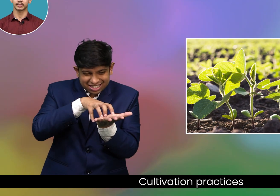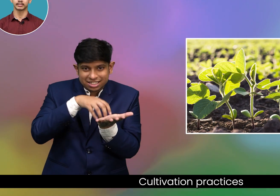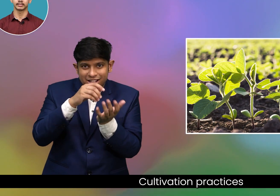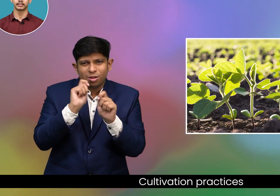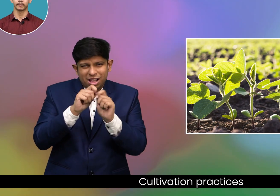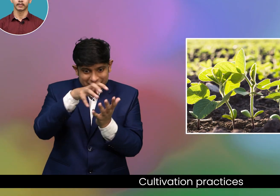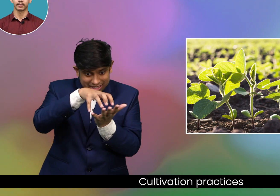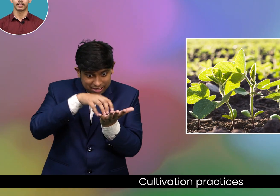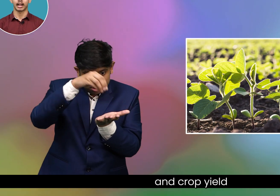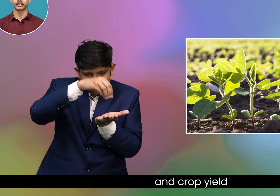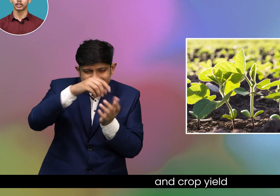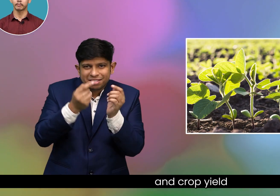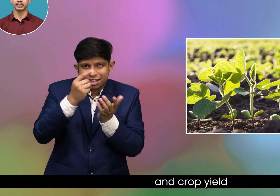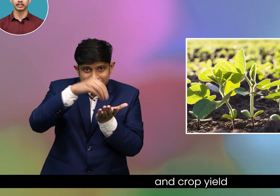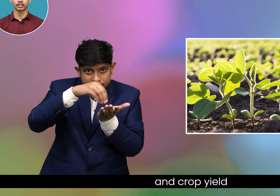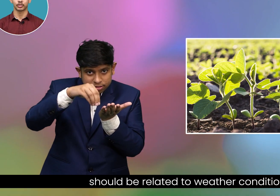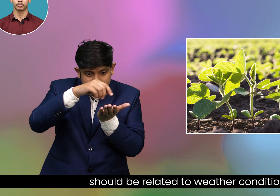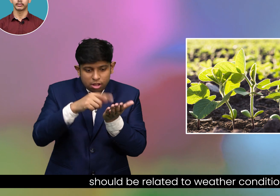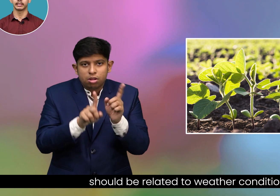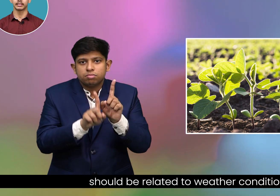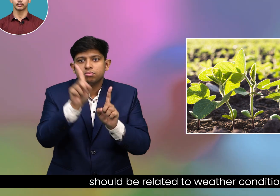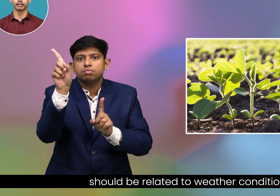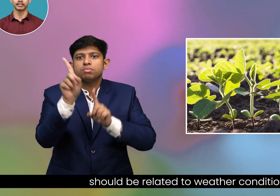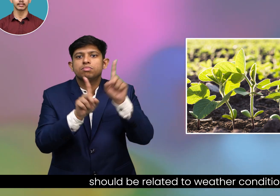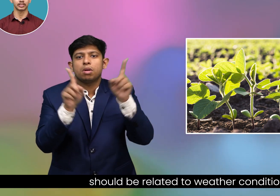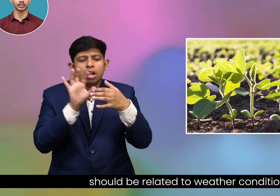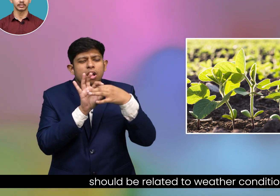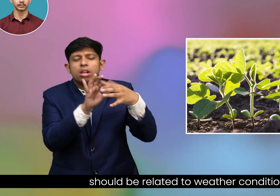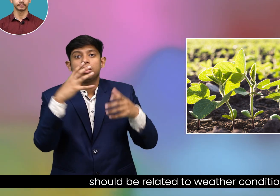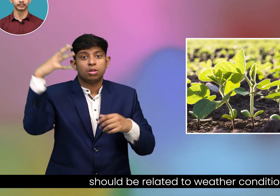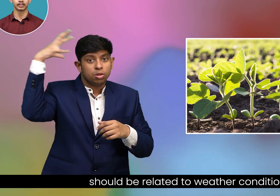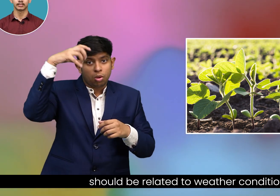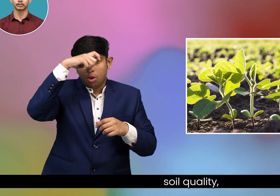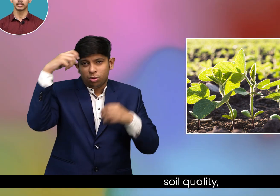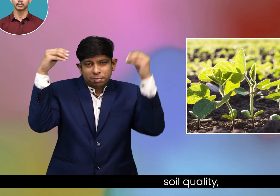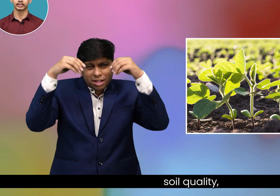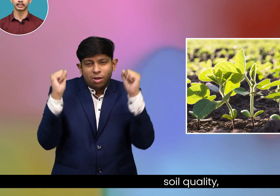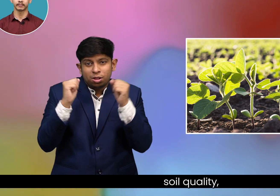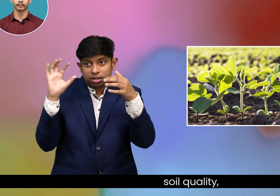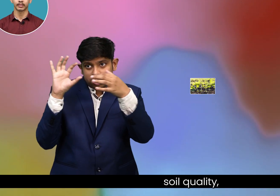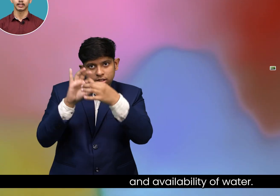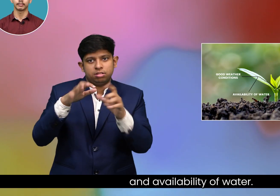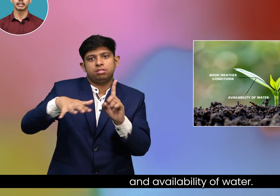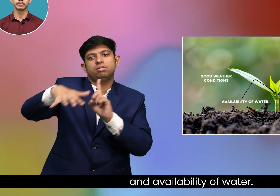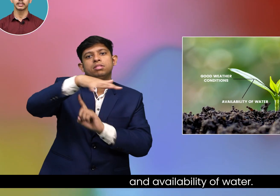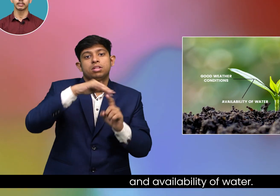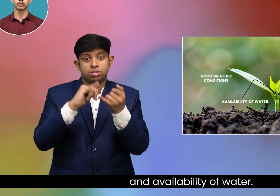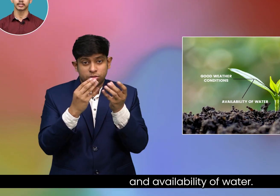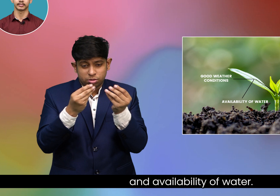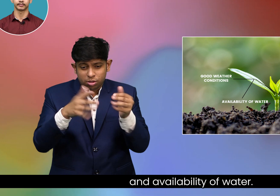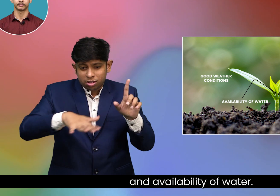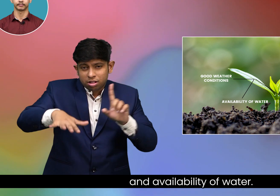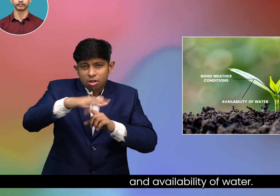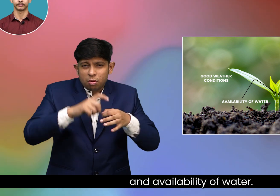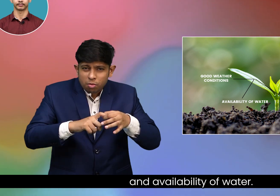Cultivation practices and crop yield should be related to weather conditions, soil quality, and availability of